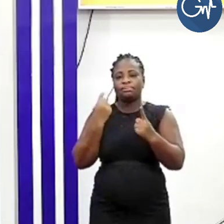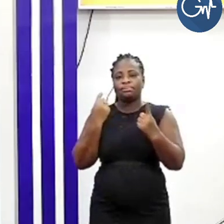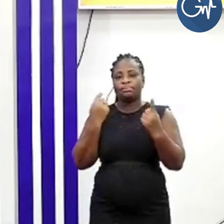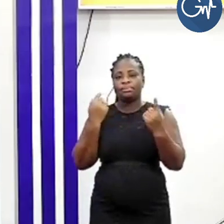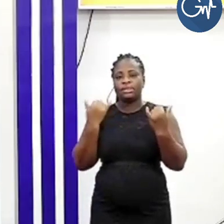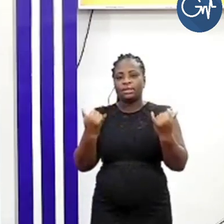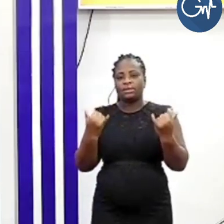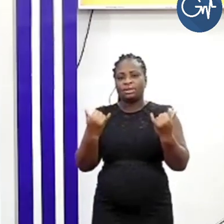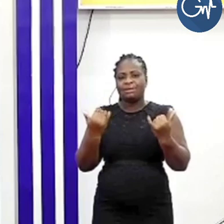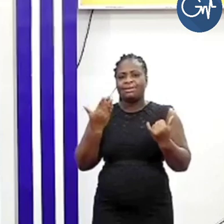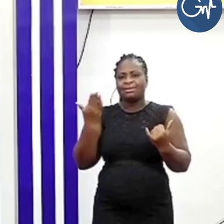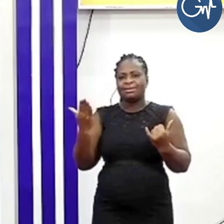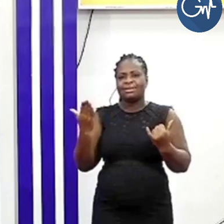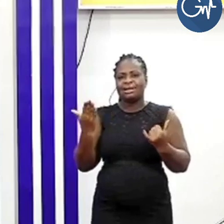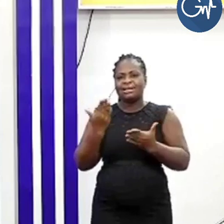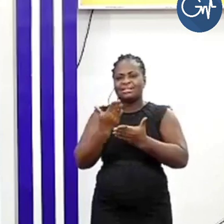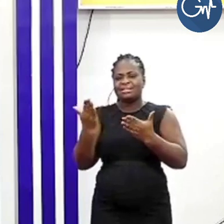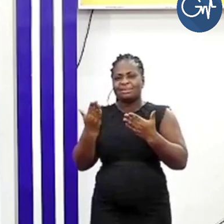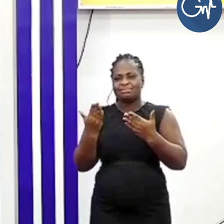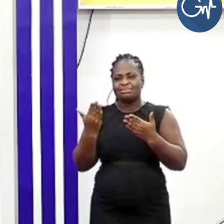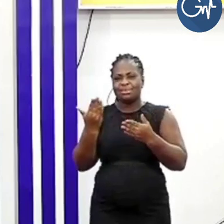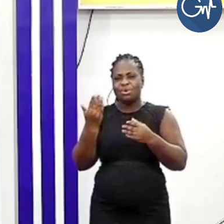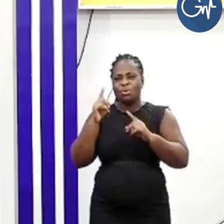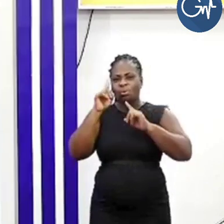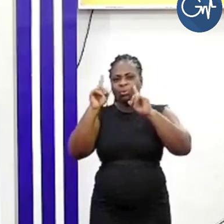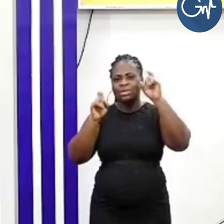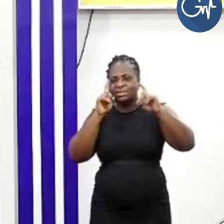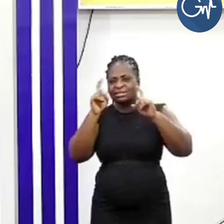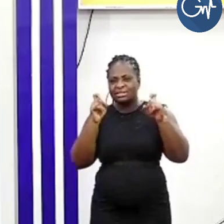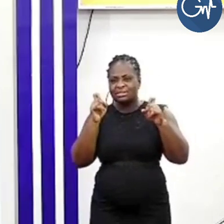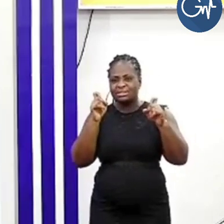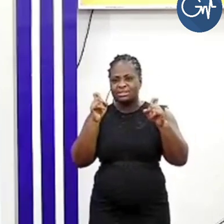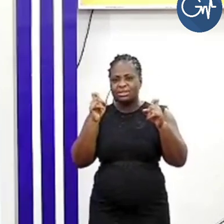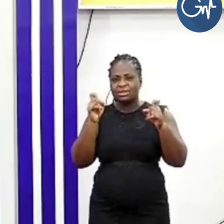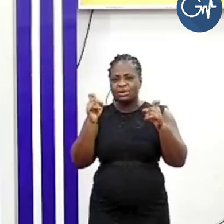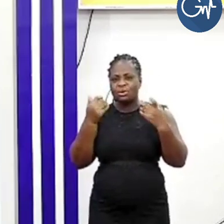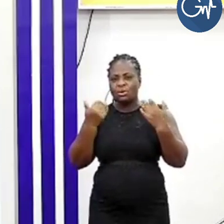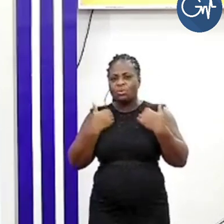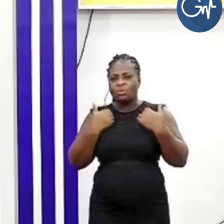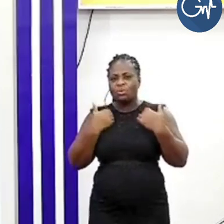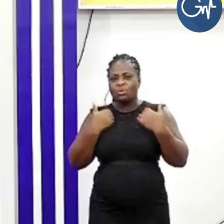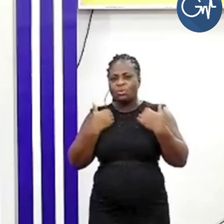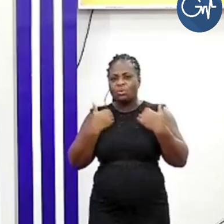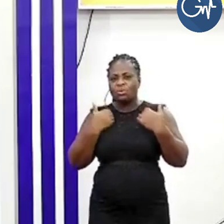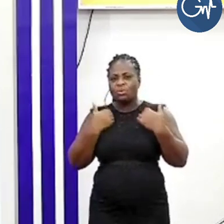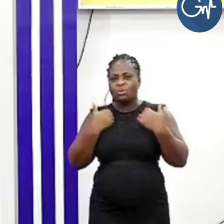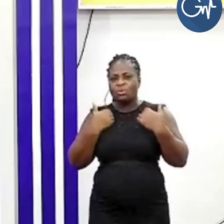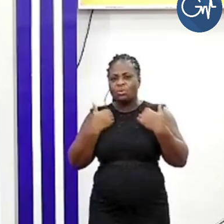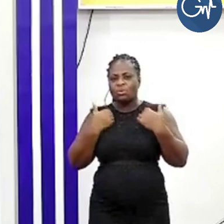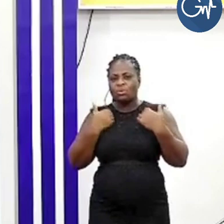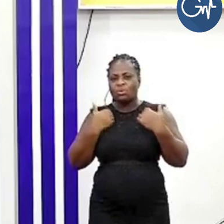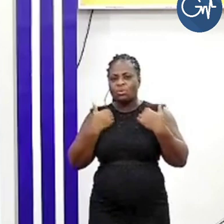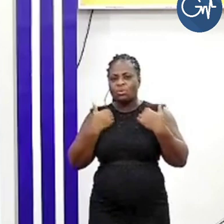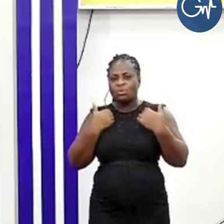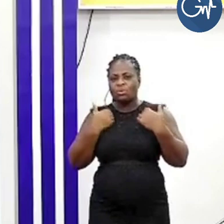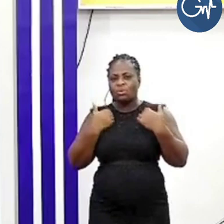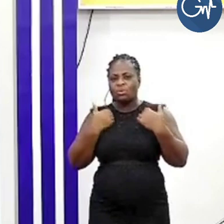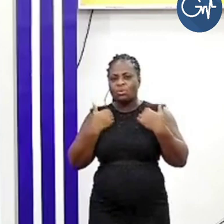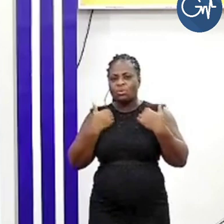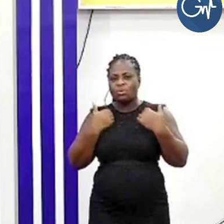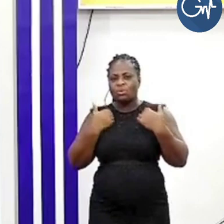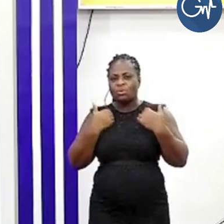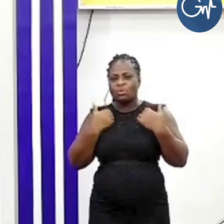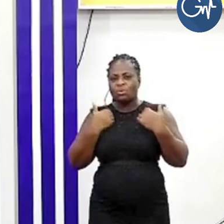Information there are similar questions. I think I'll want to have them together. The concerns about the